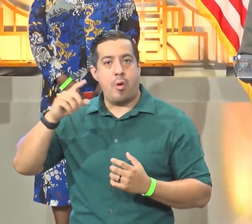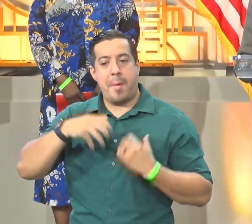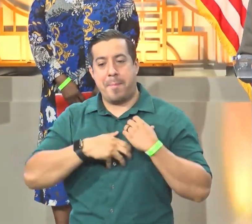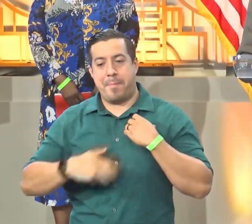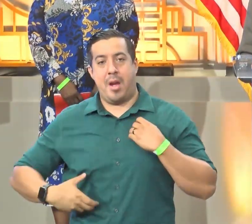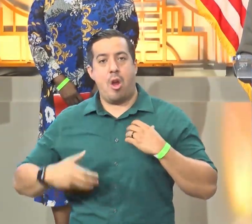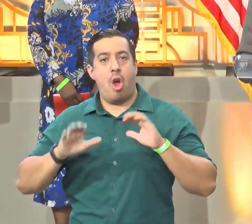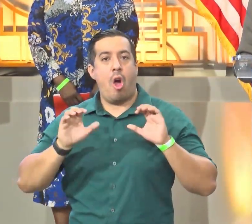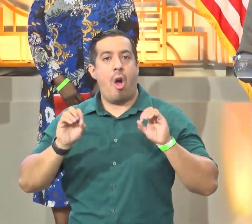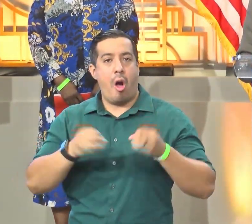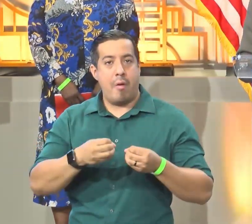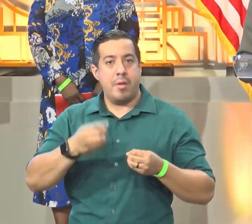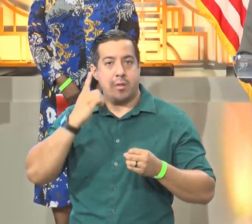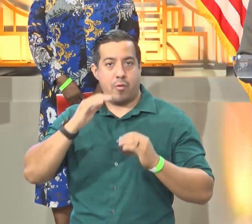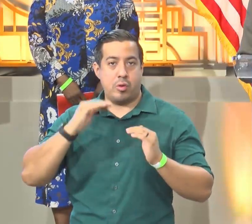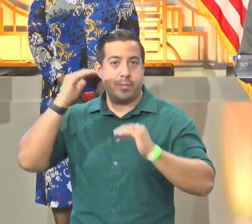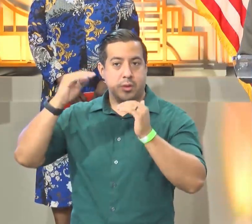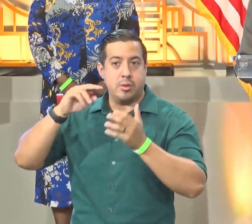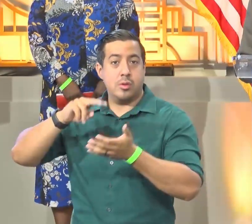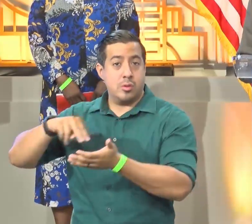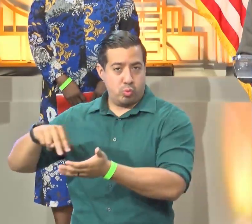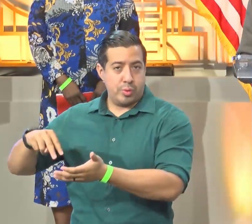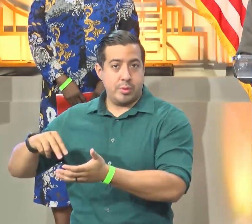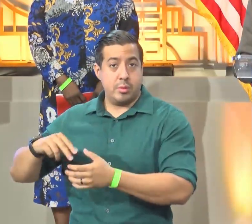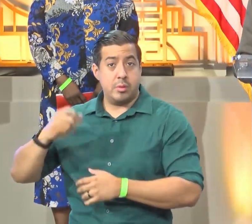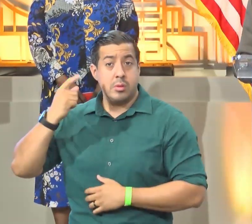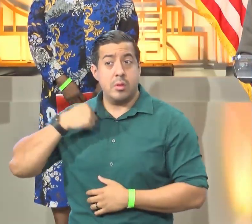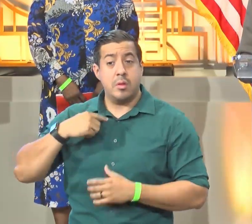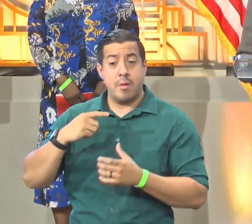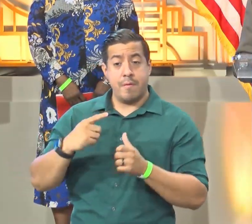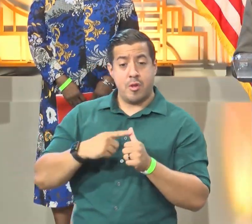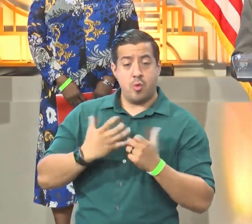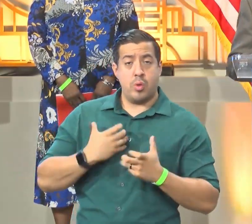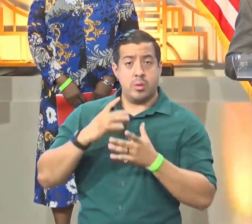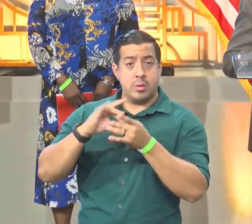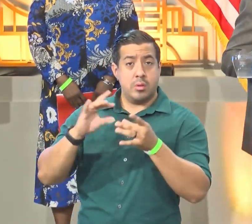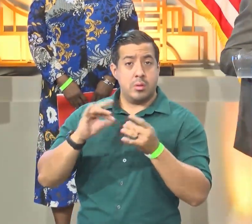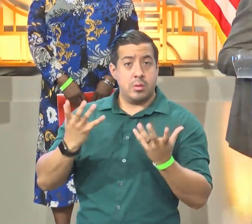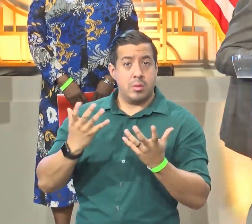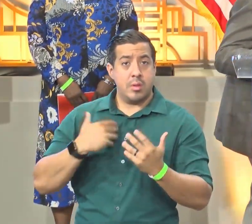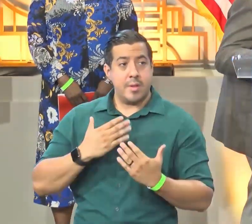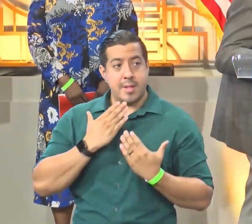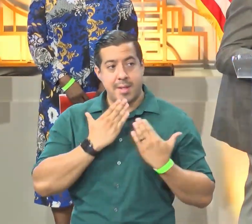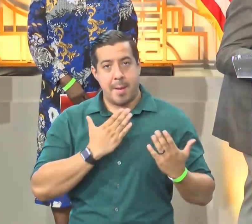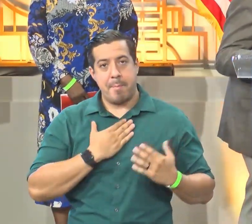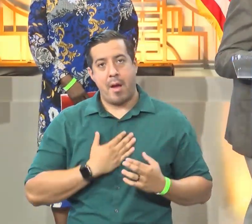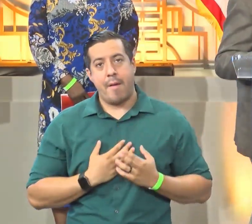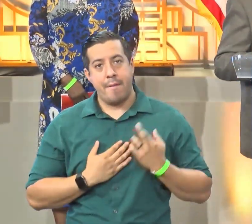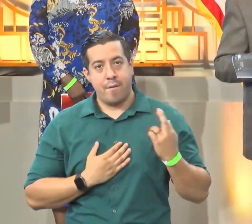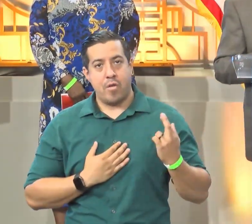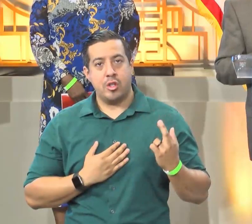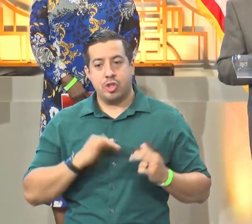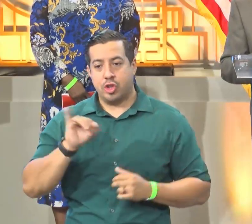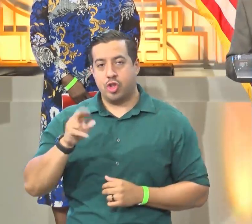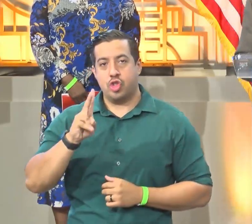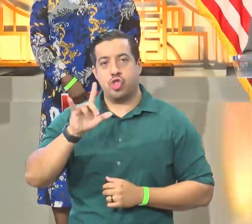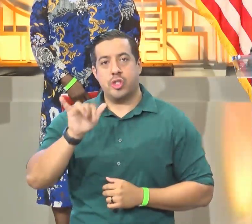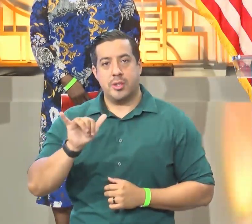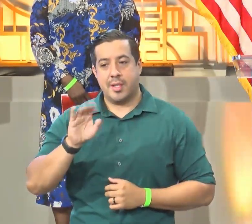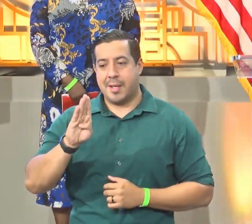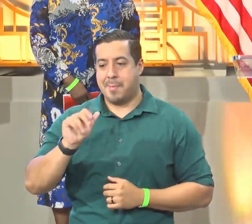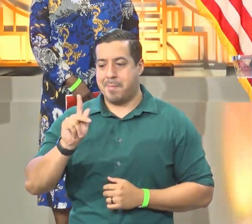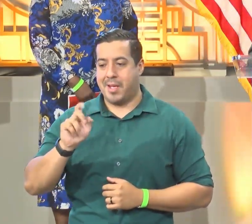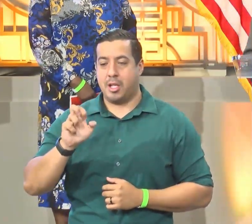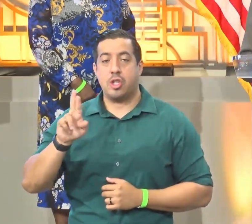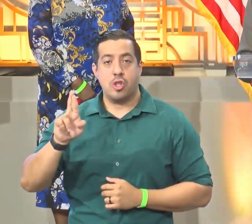I want to start my remarks with a very, very special thanks to my friend, Julie Baker